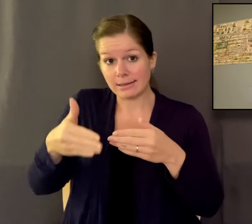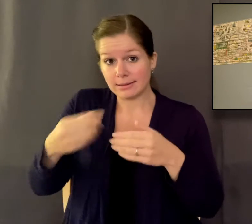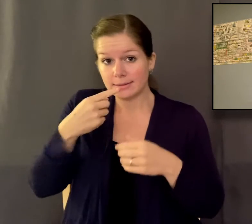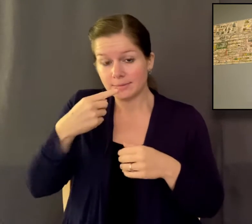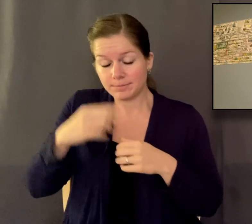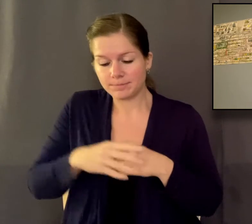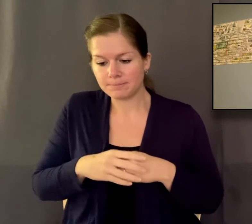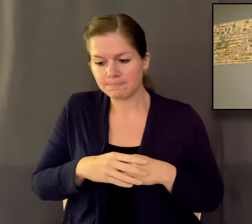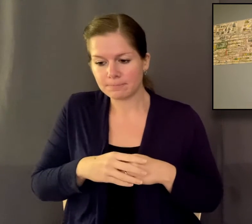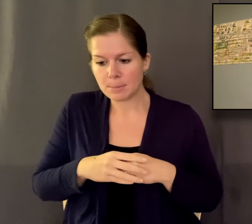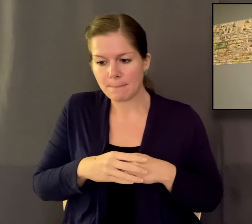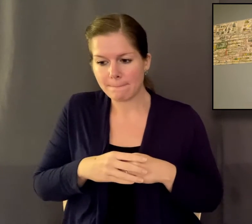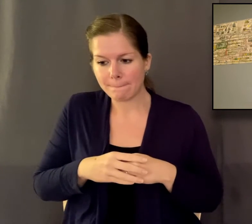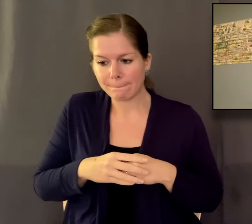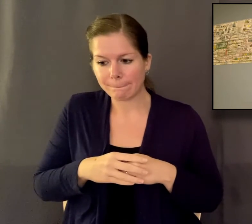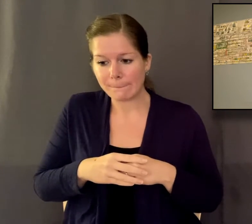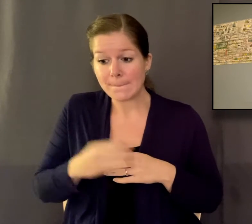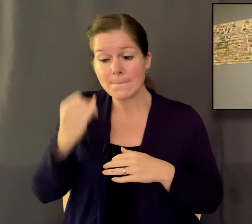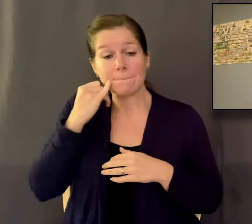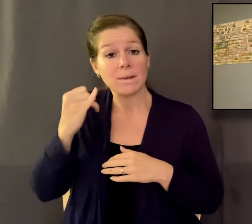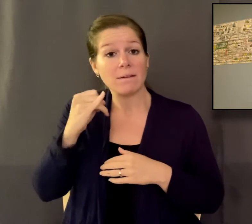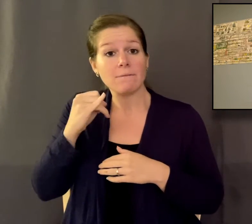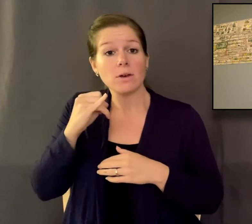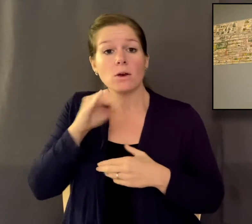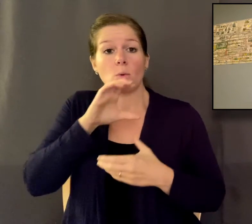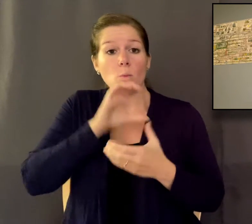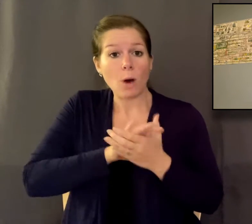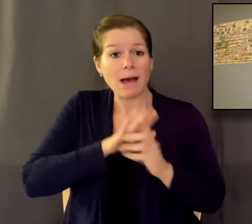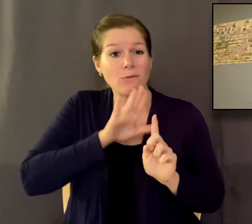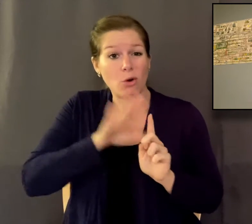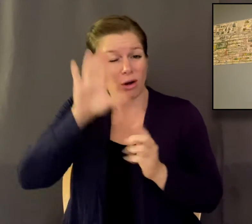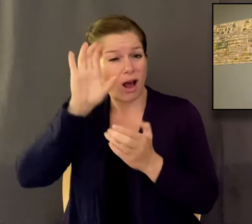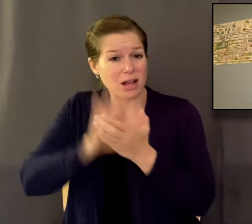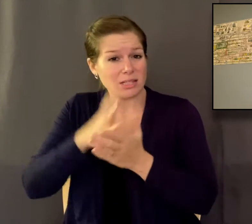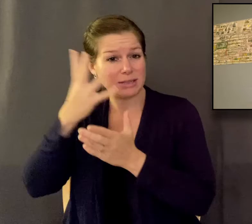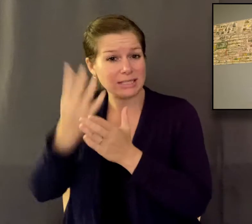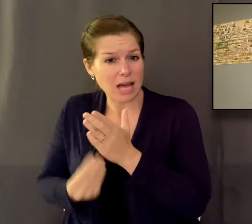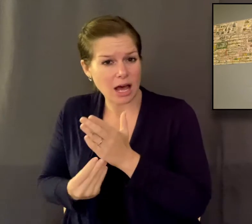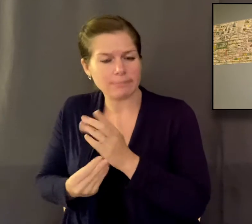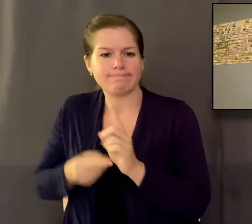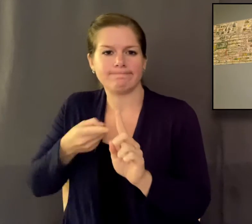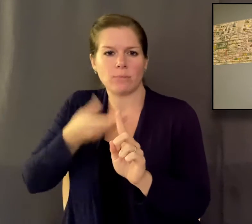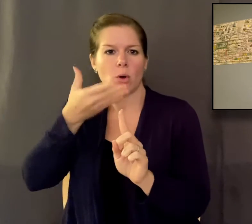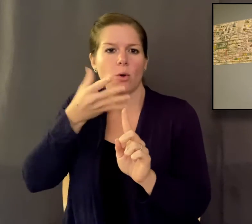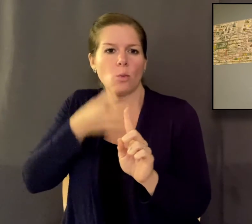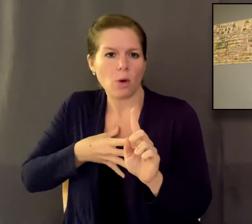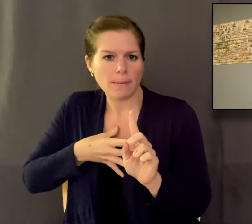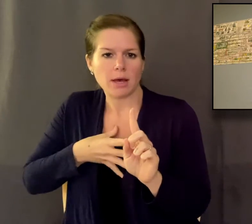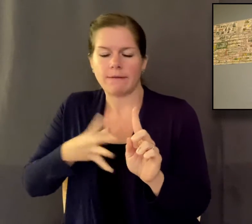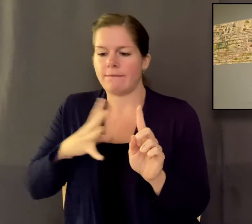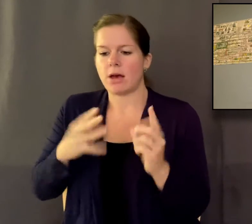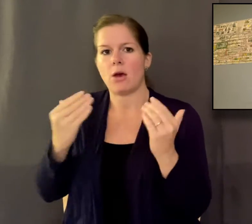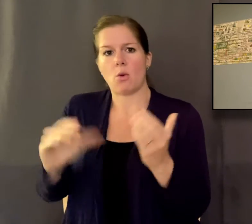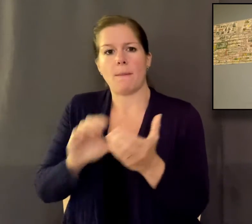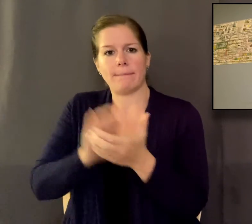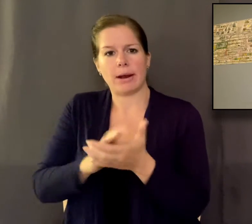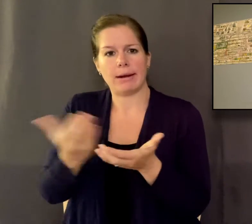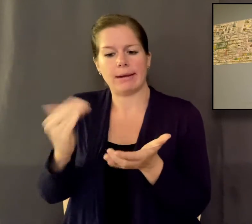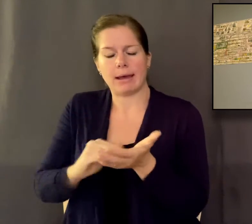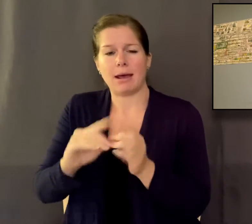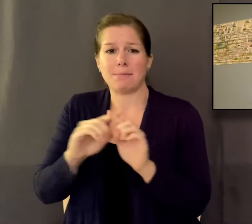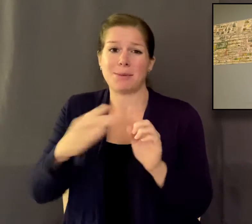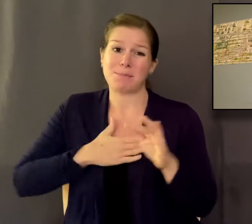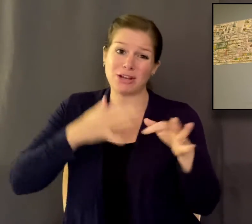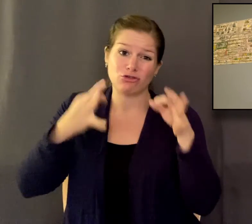if her husband dies, she's free to be married to whom she wishes, only in the Lord. Yet in my judgment, she is happier if she remains as she is.